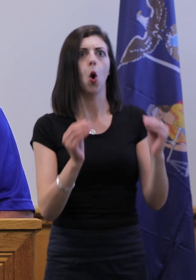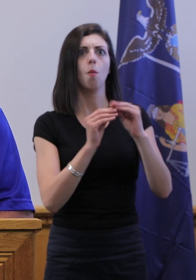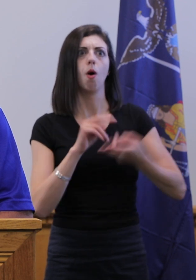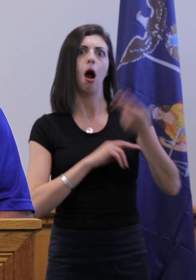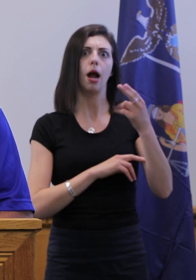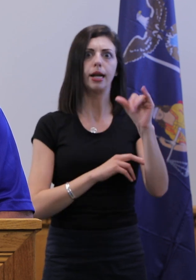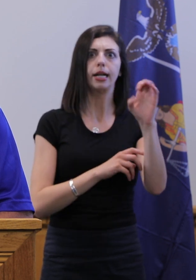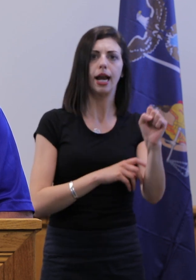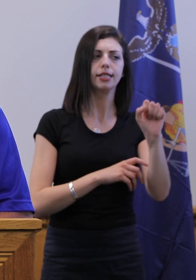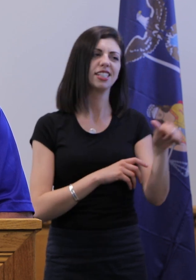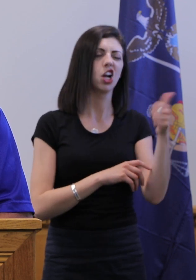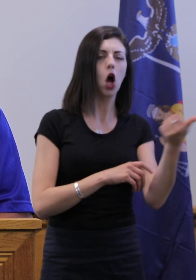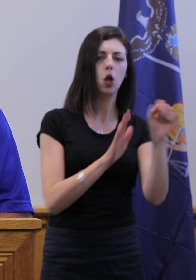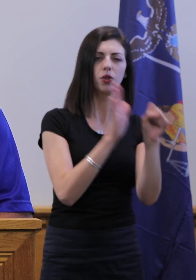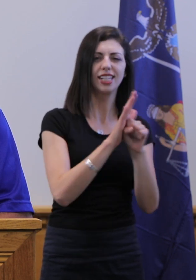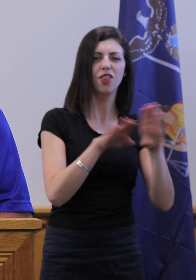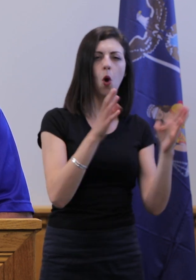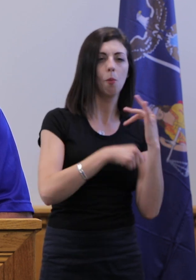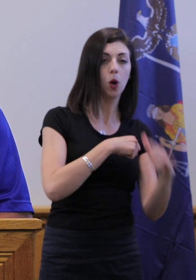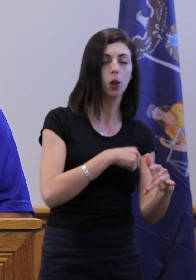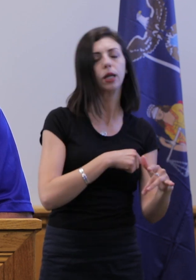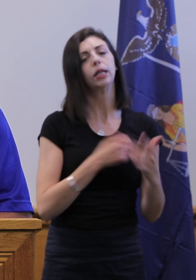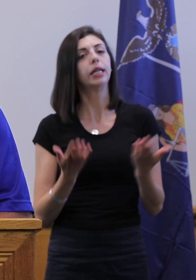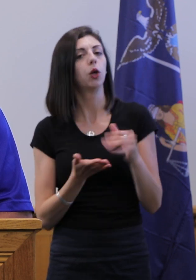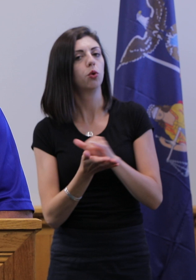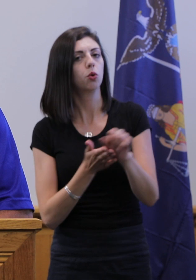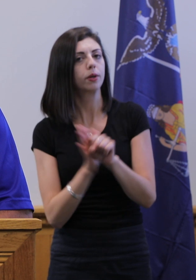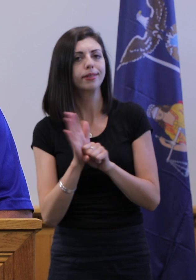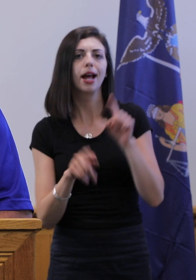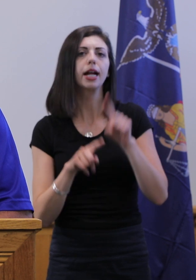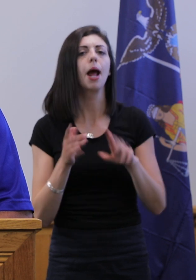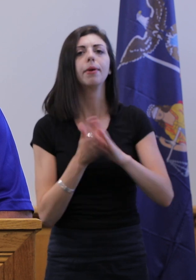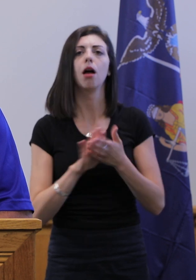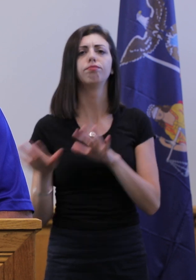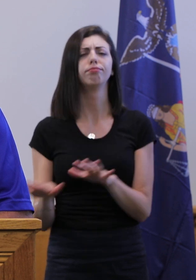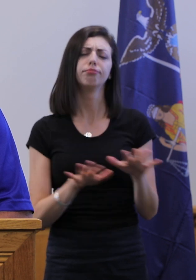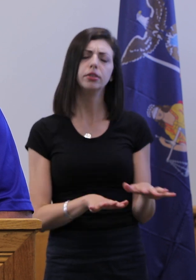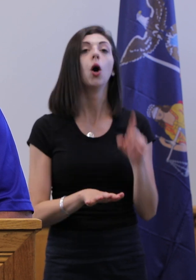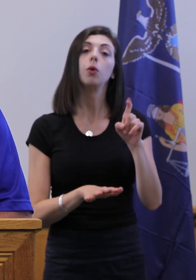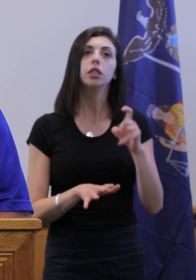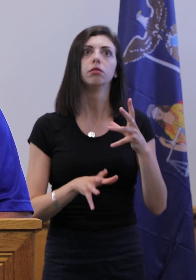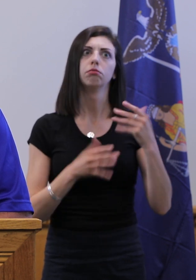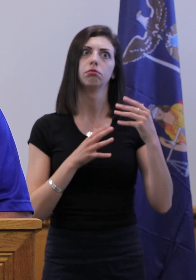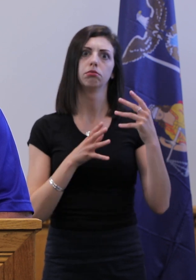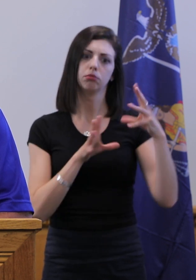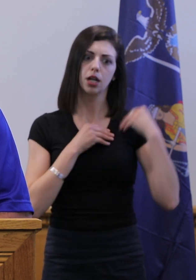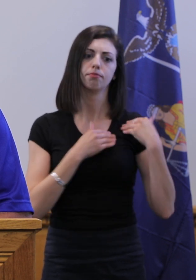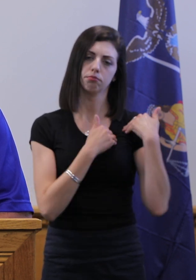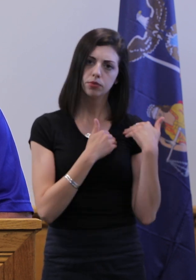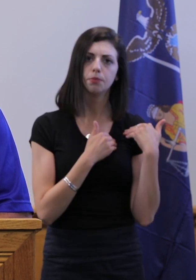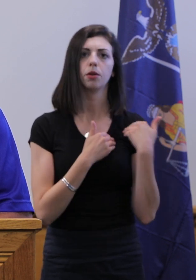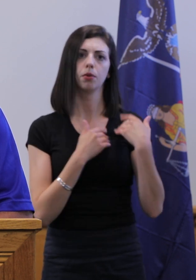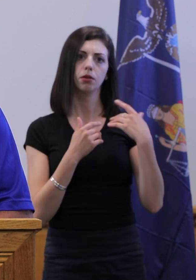we can't become complacent about preventing the spread of the virus. Please take personal responsibility and wear a face covering in